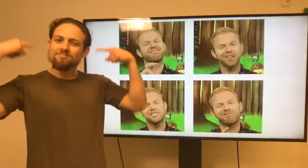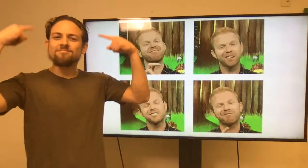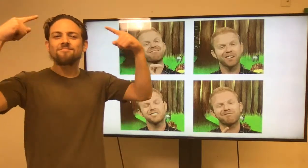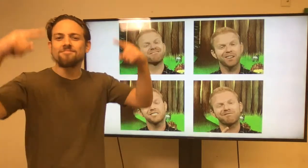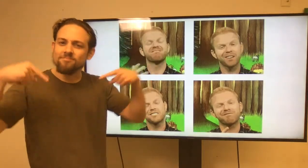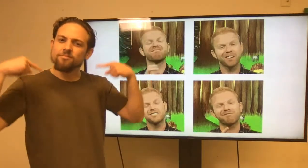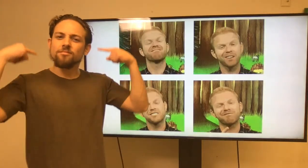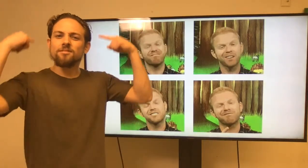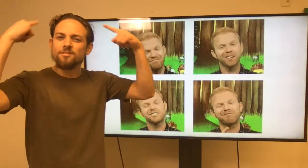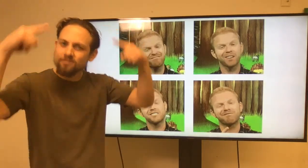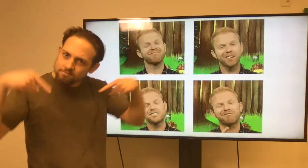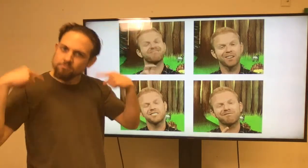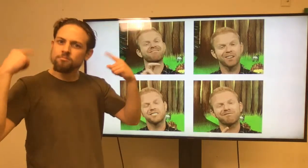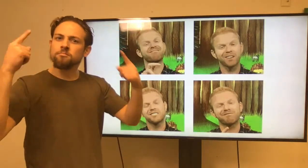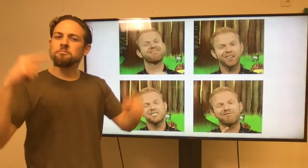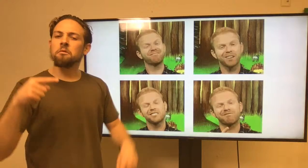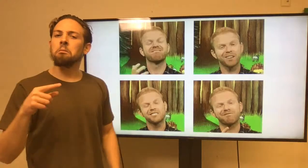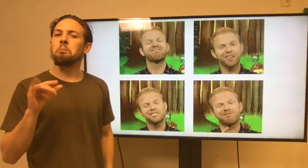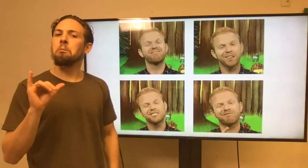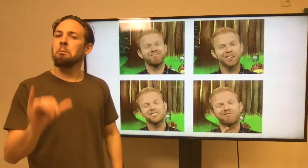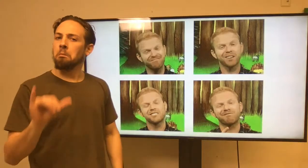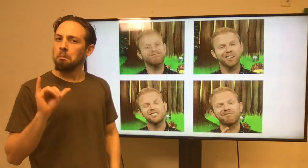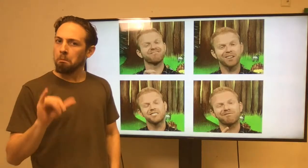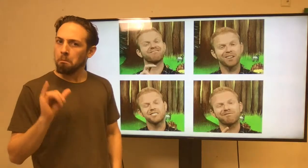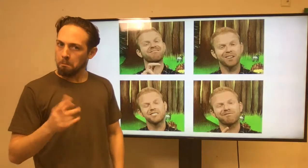See, it's following that same circular pattern